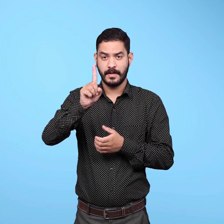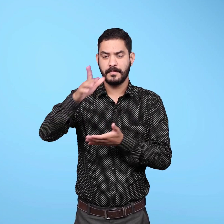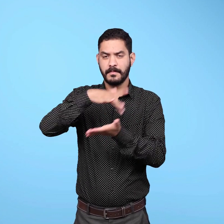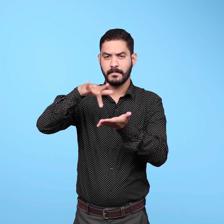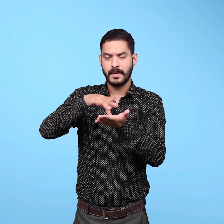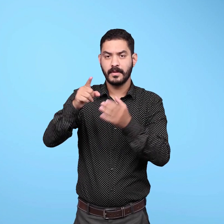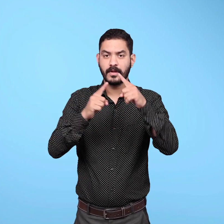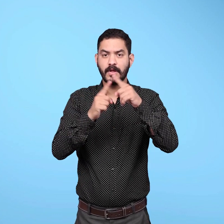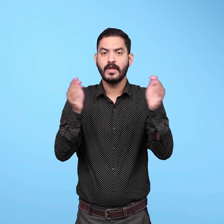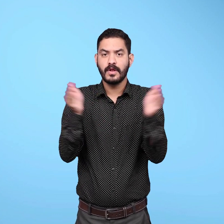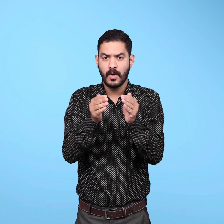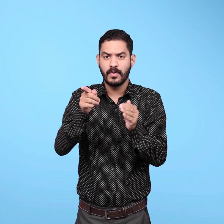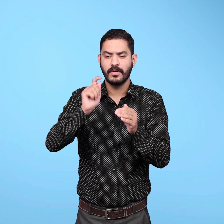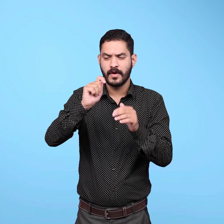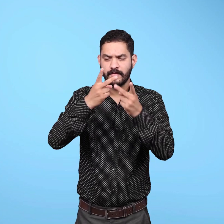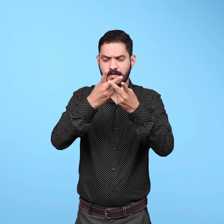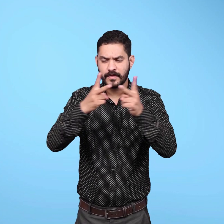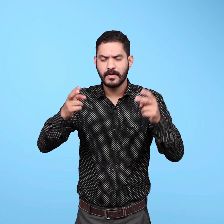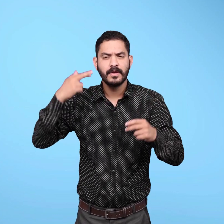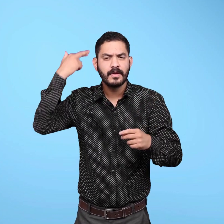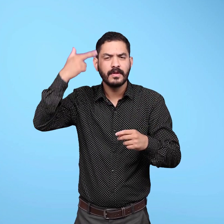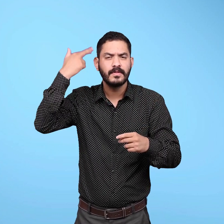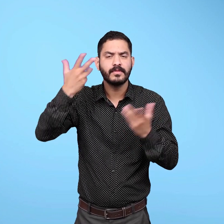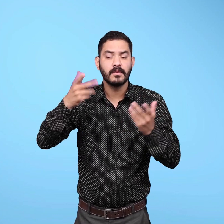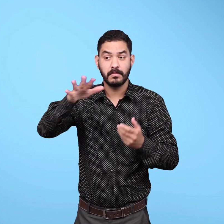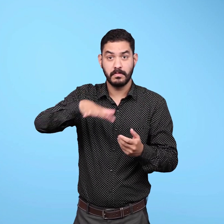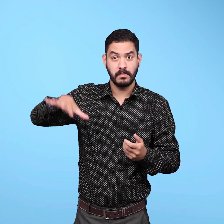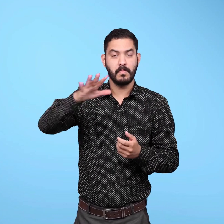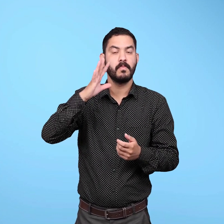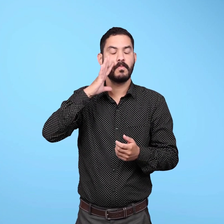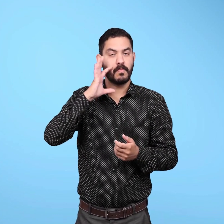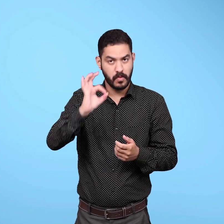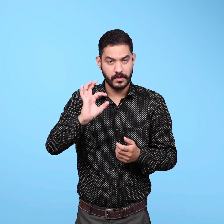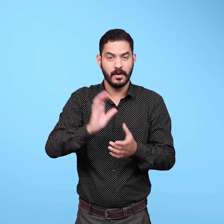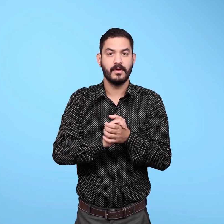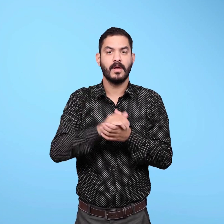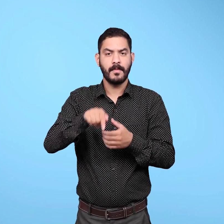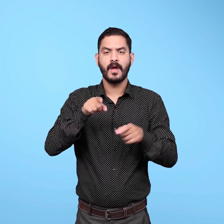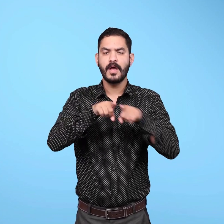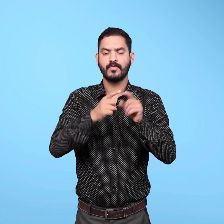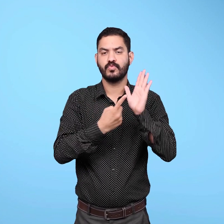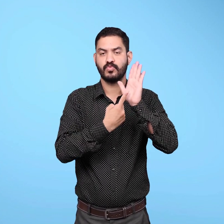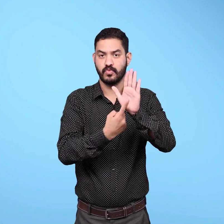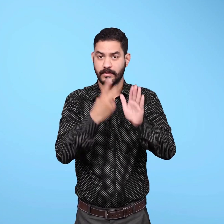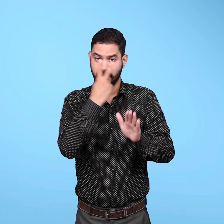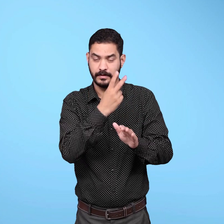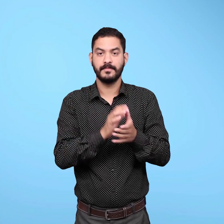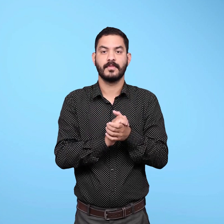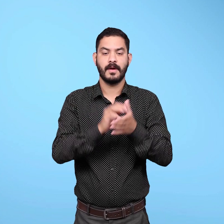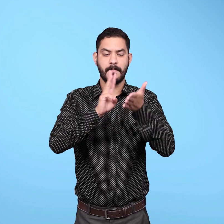Very often, a single town was important for a variety of reasons. Let us look at the example of